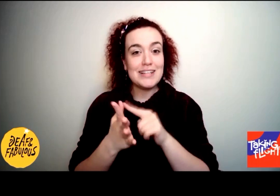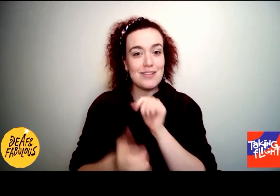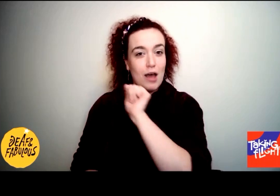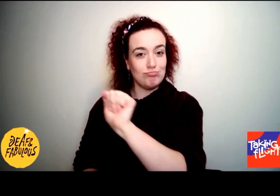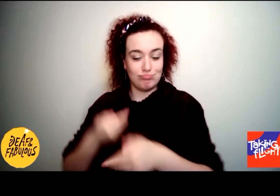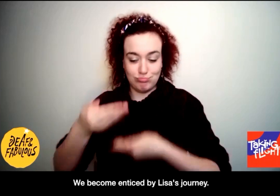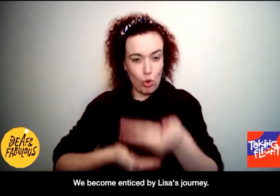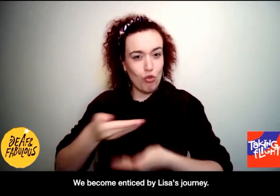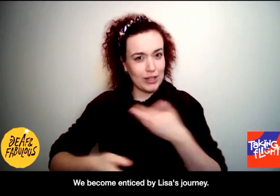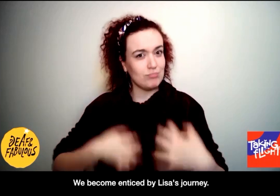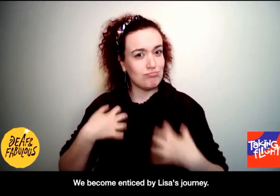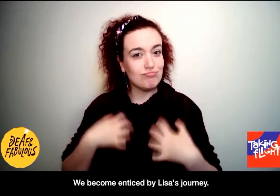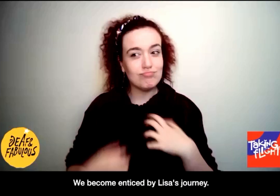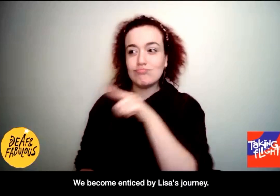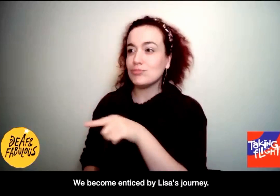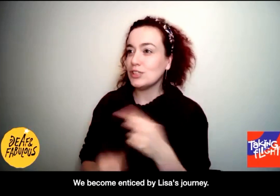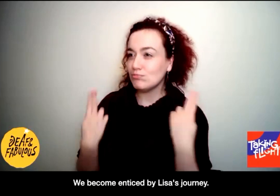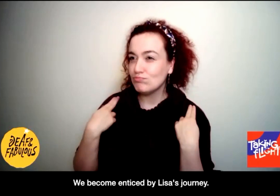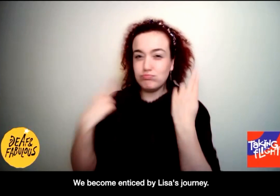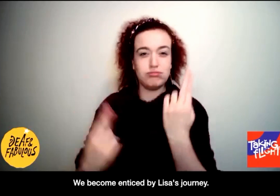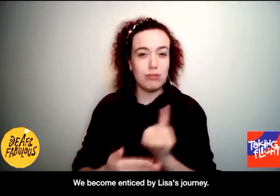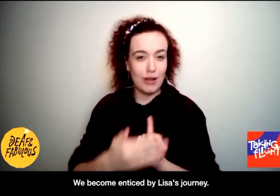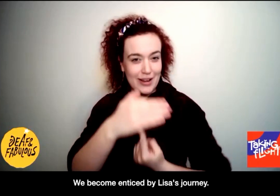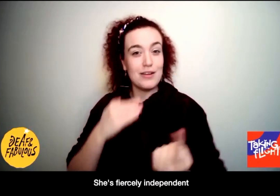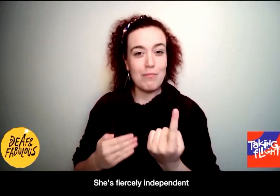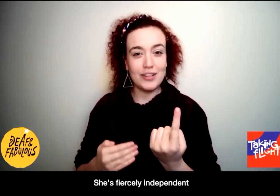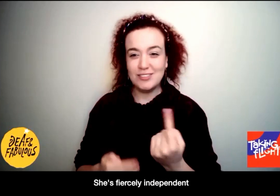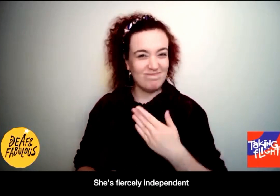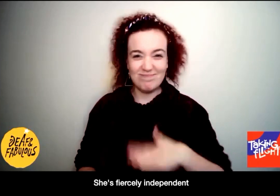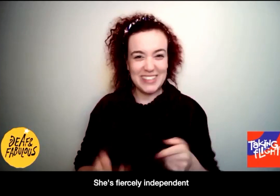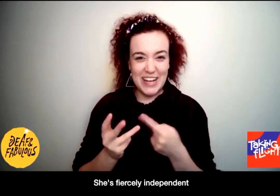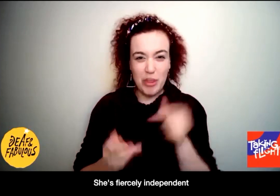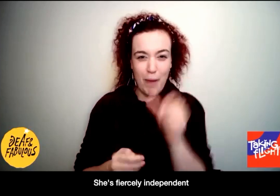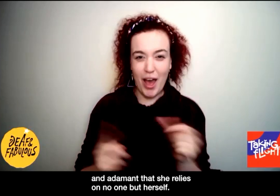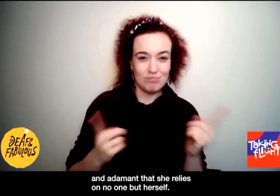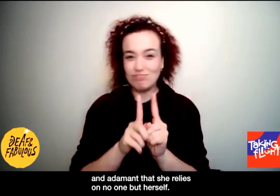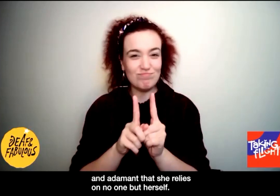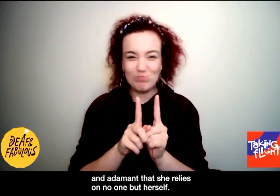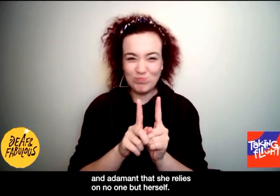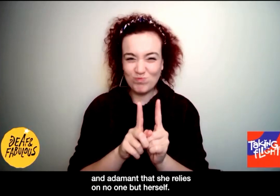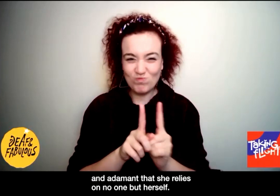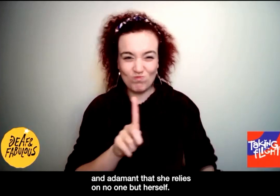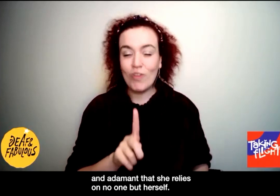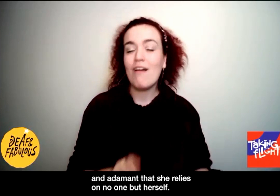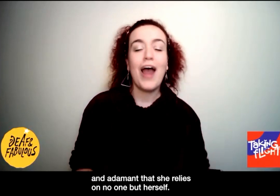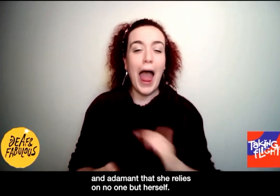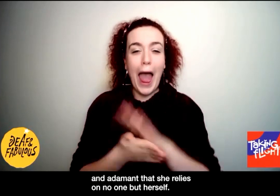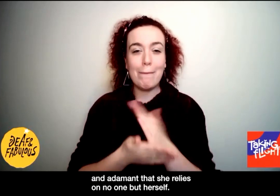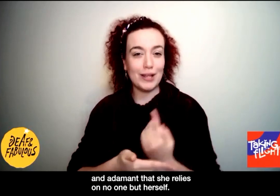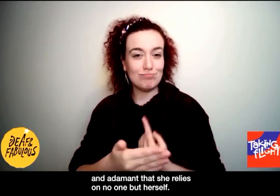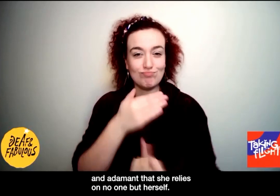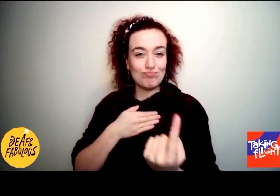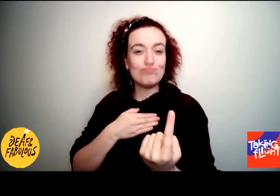way. We become enticed by Lisa's journey. She's fiercely independent and adamant that she relies on